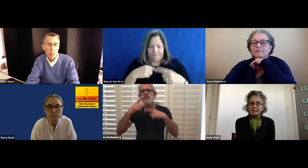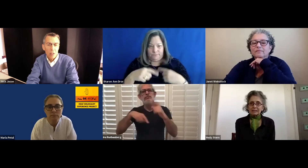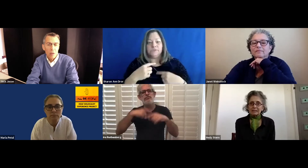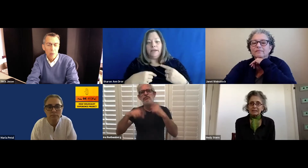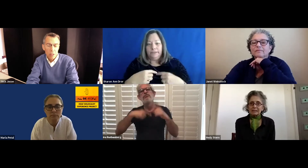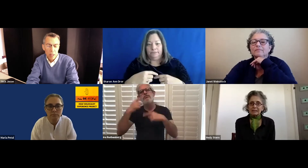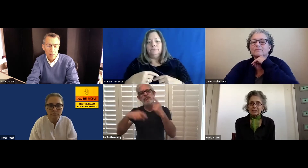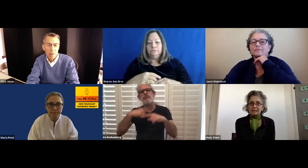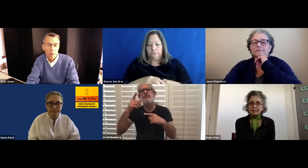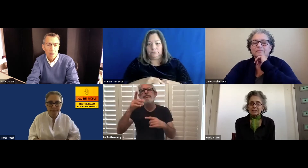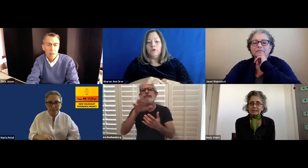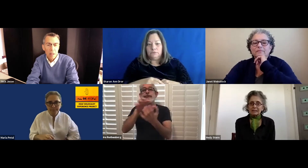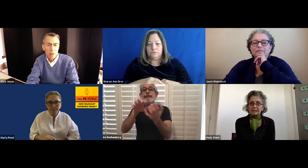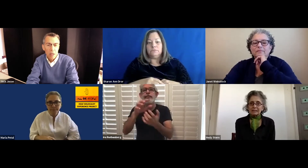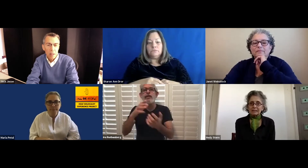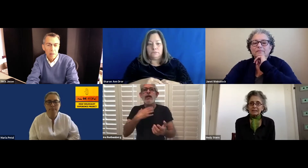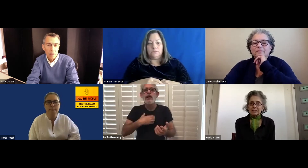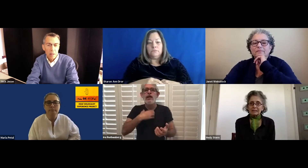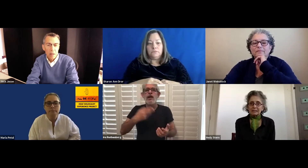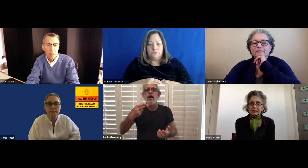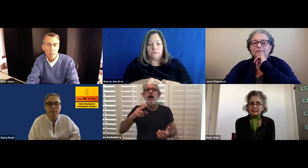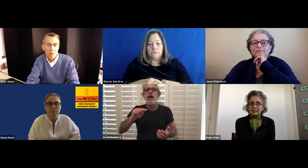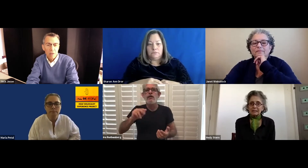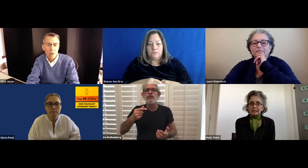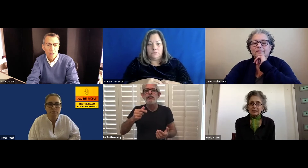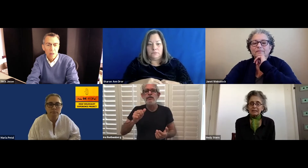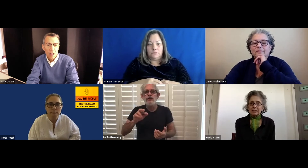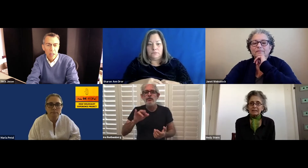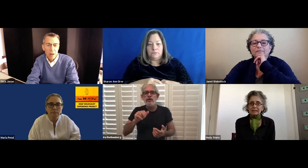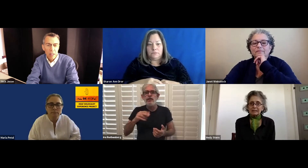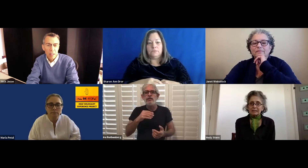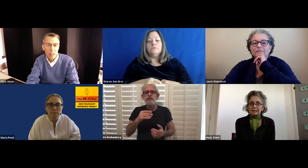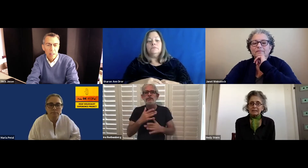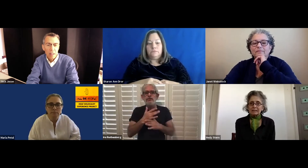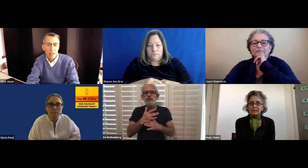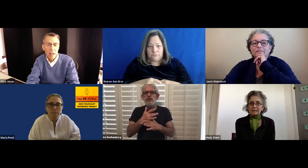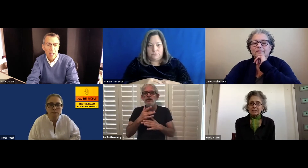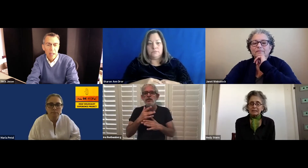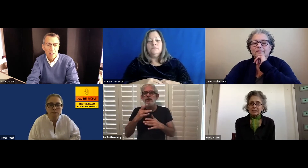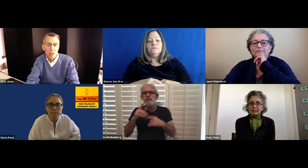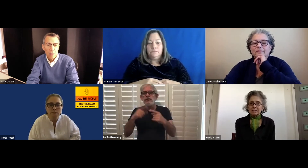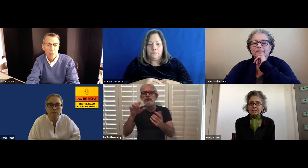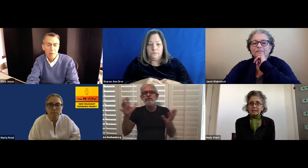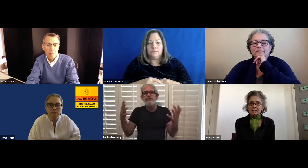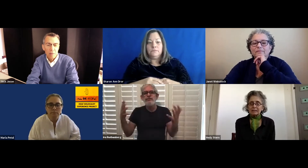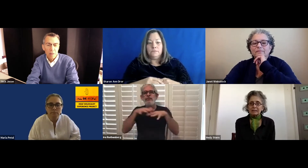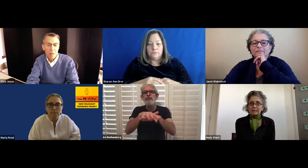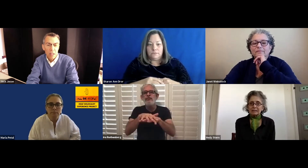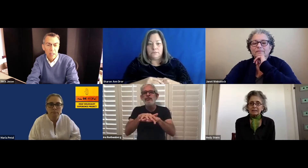they would sign. They would sign. A mix of Hungarian, and German Sign Language, I